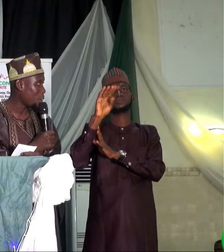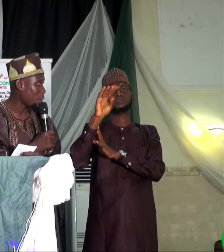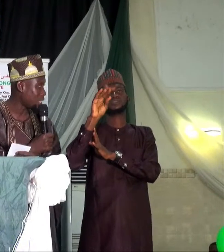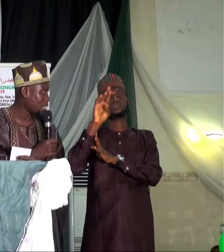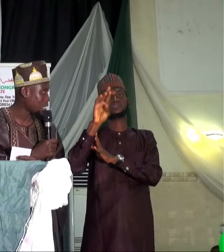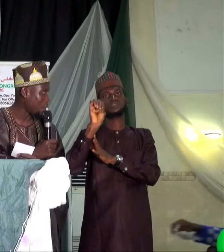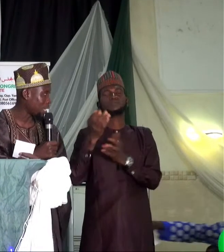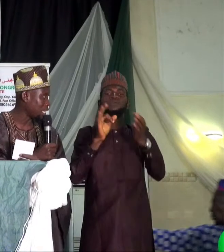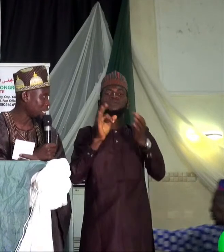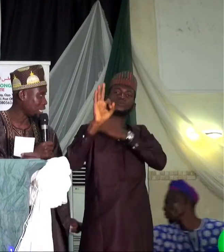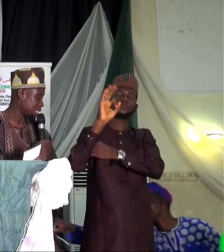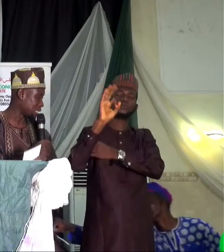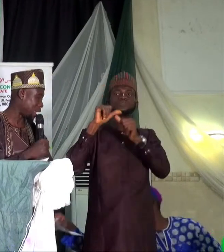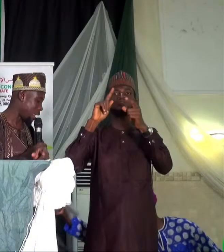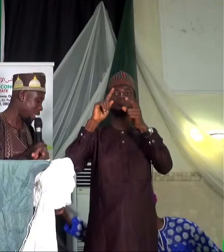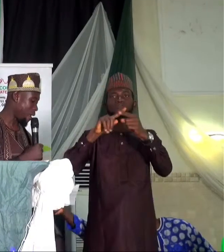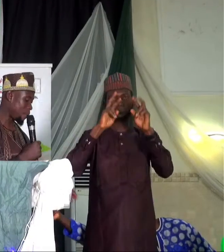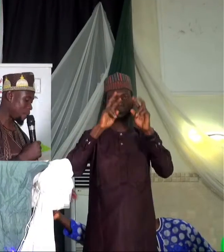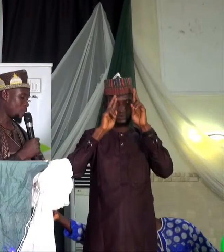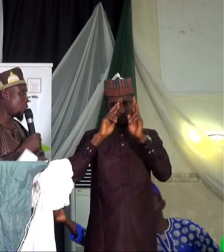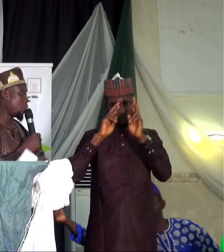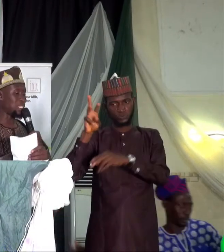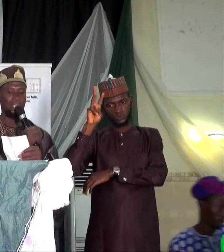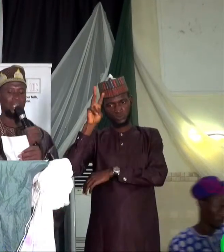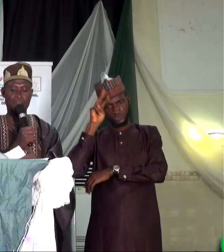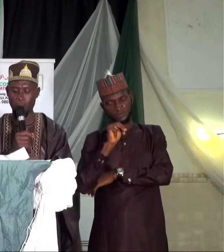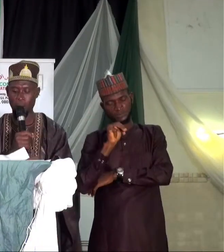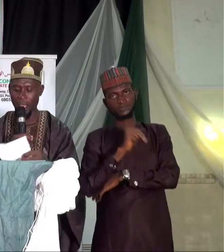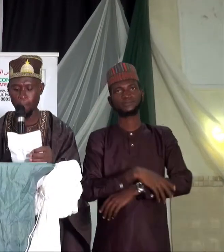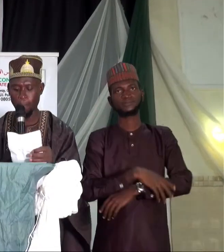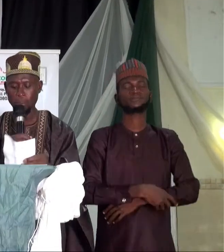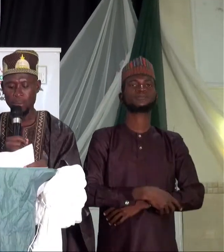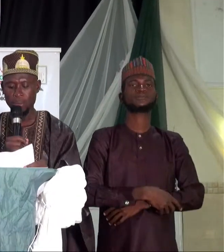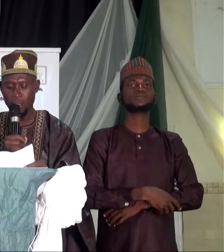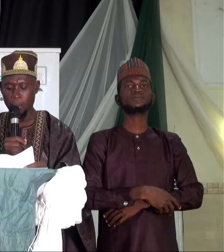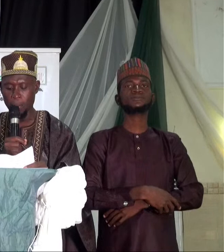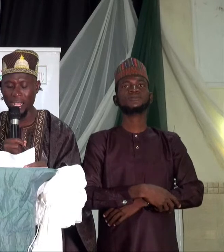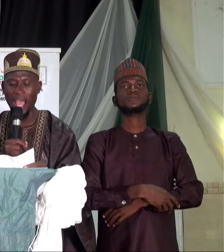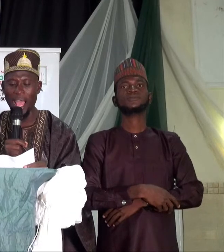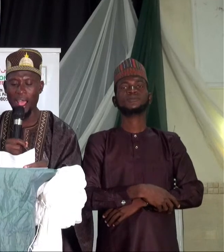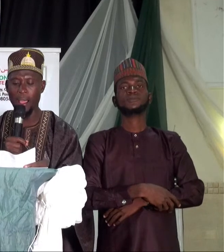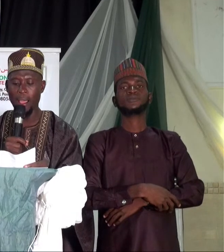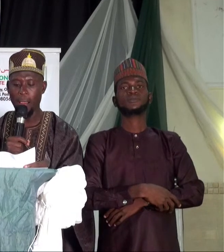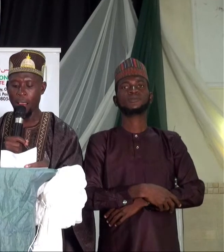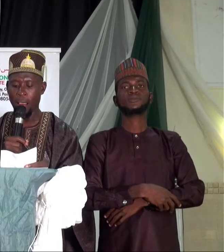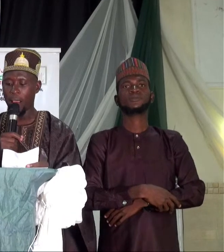bani sawabani, Esabada, Allah jaki ari wa pe. Baka na!